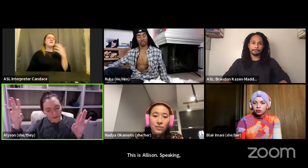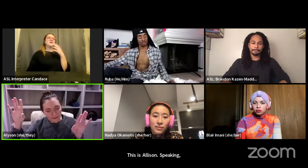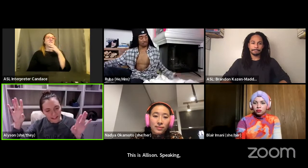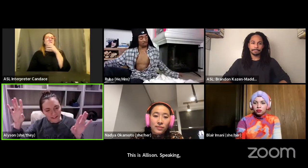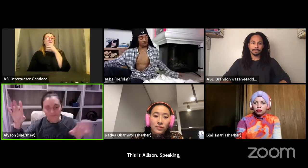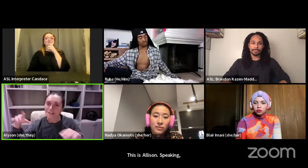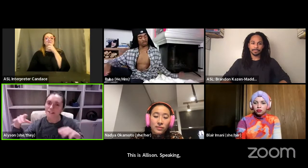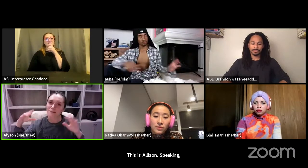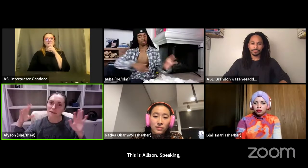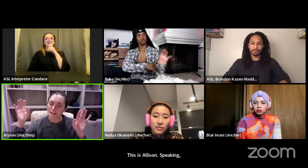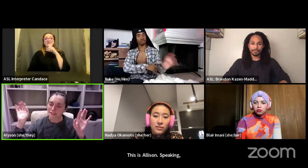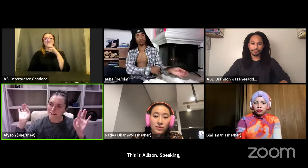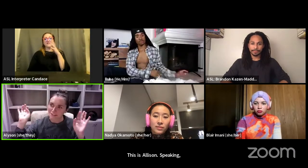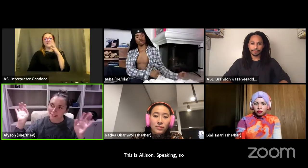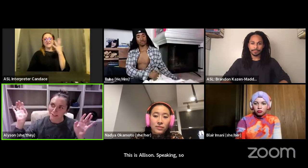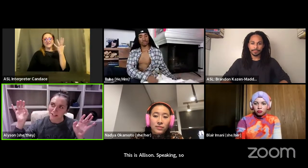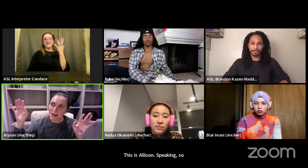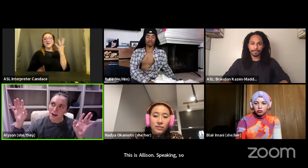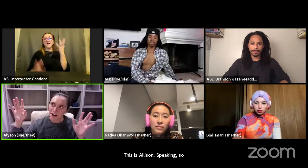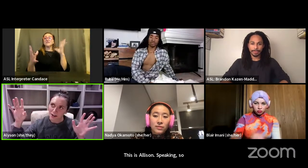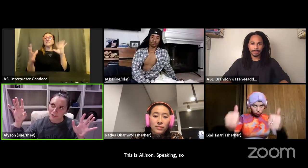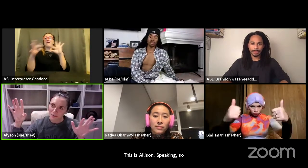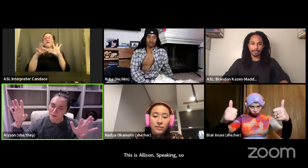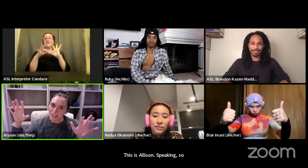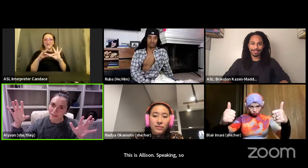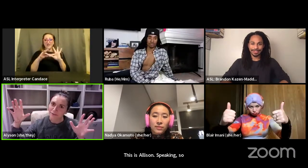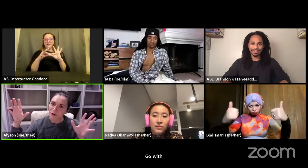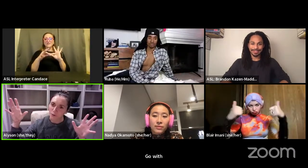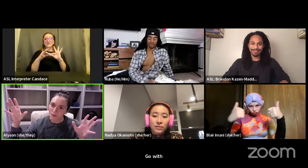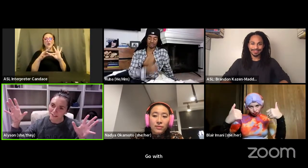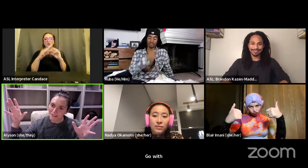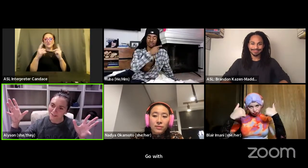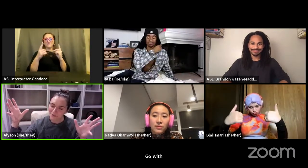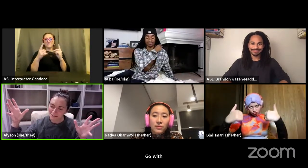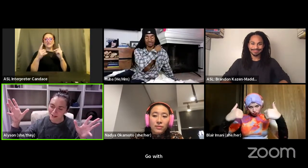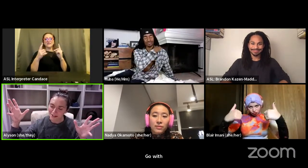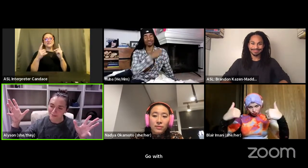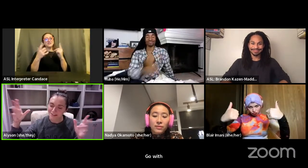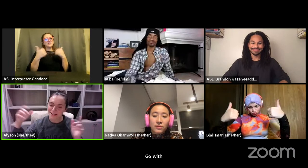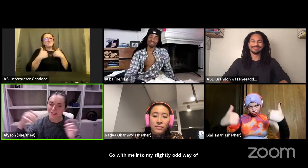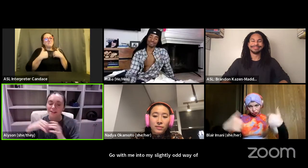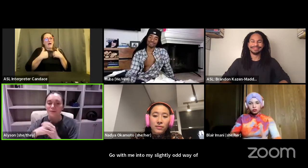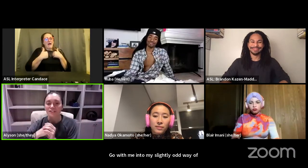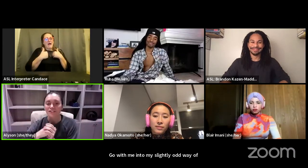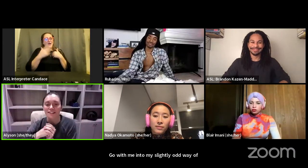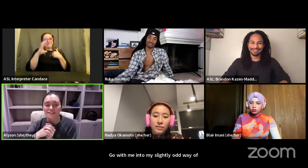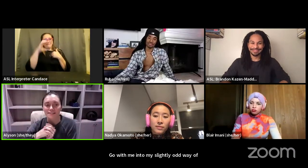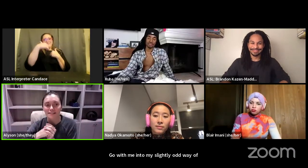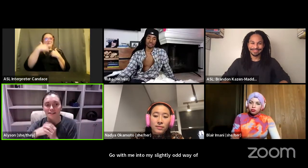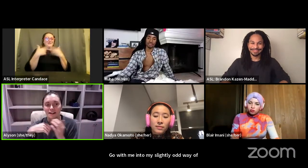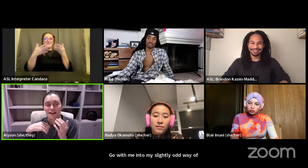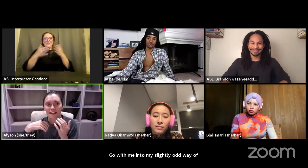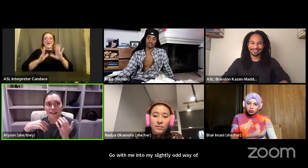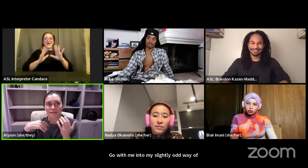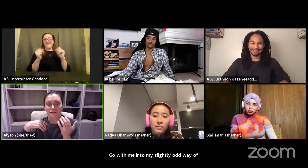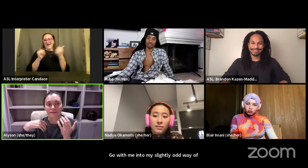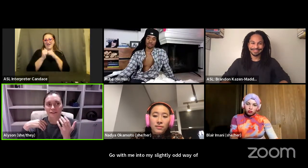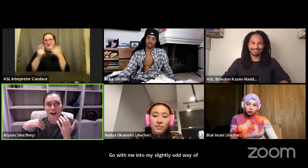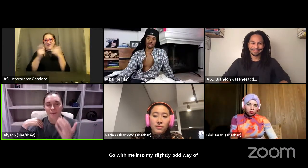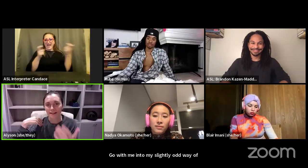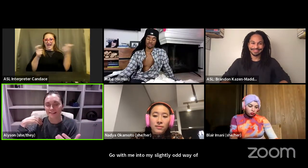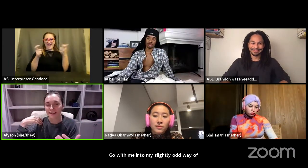go with me into my slightly odd way of coping sometimes, which is,